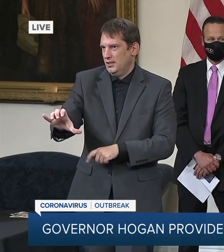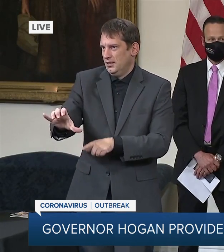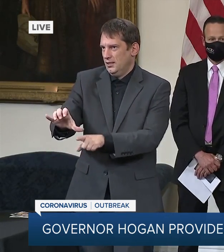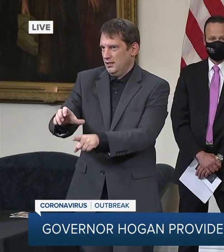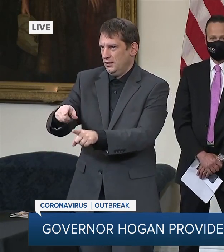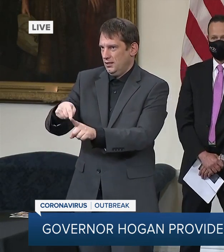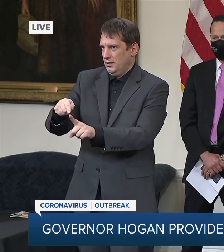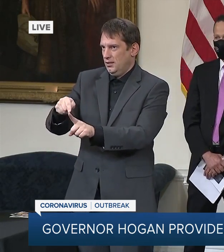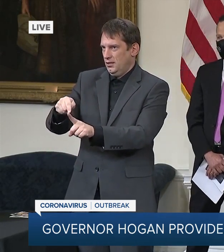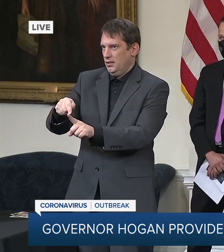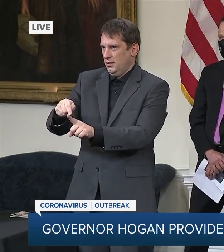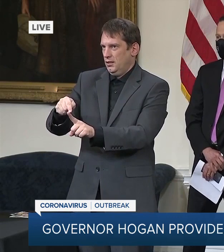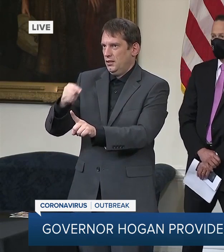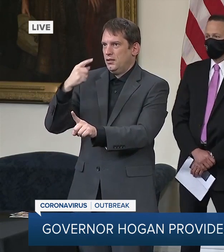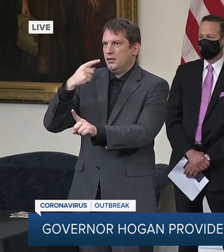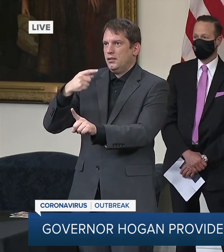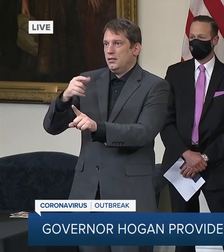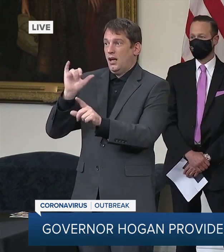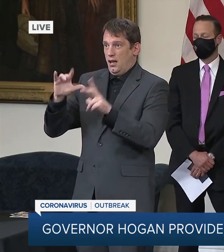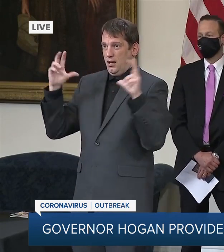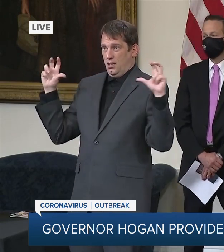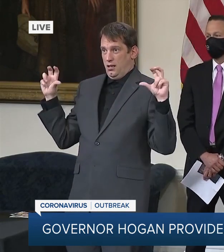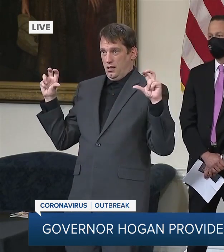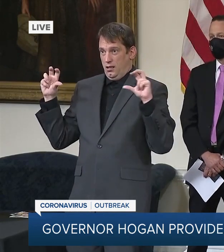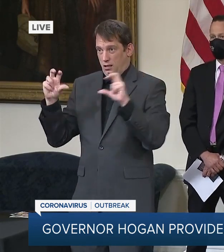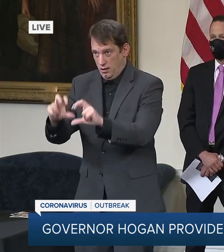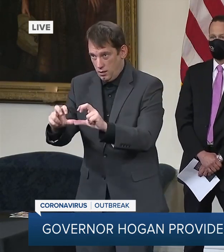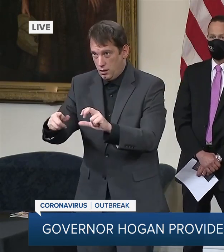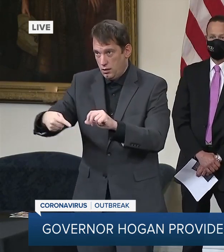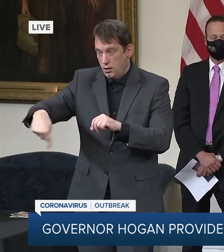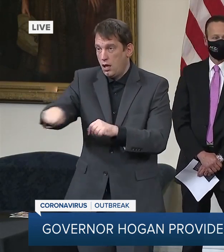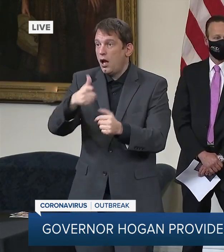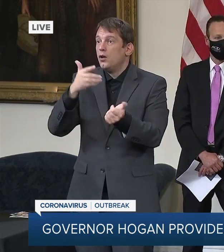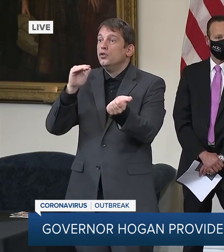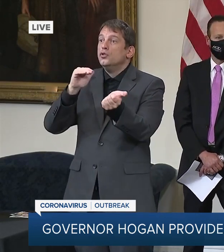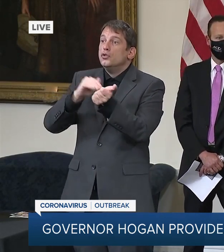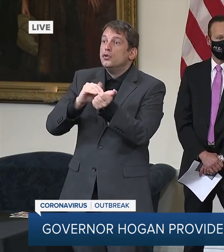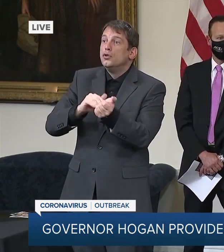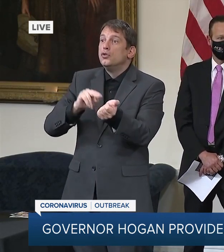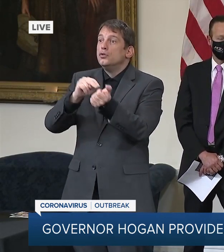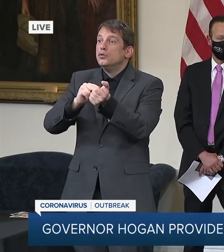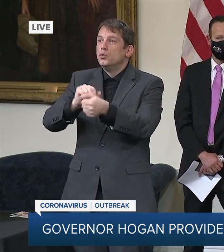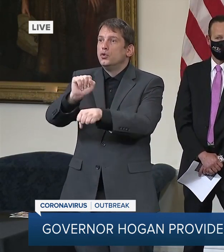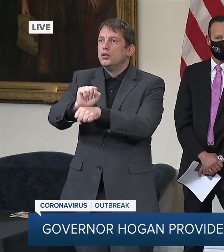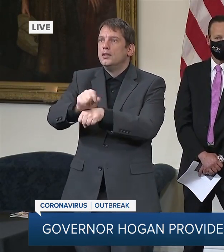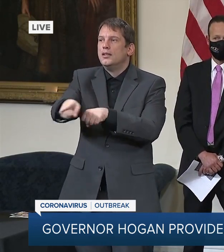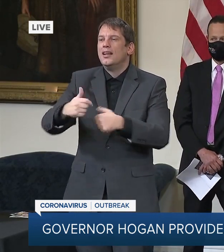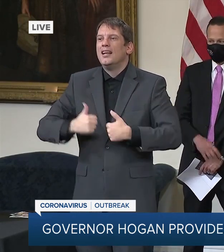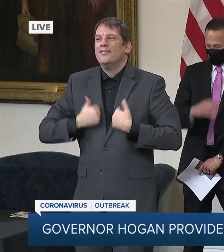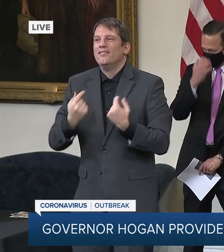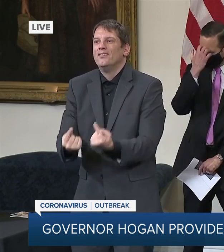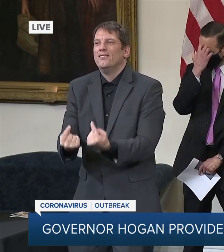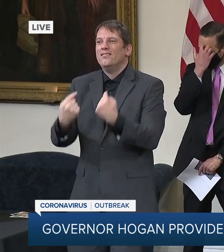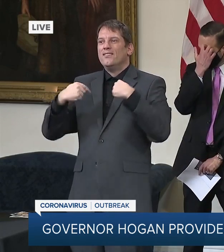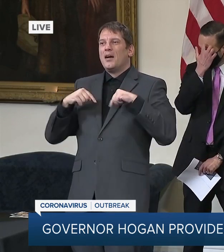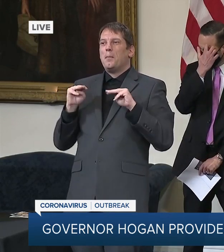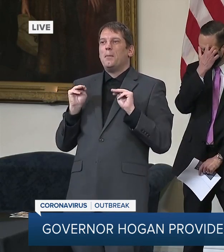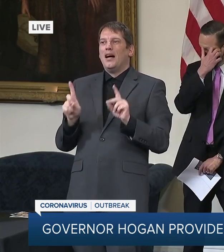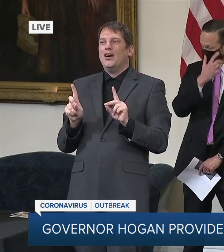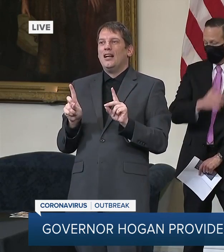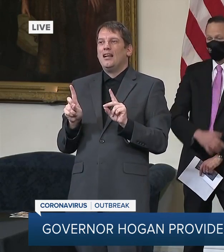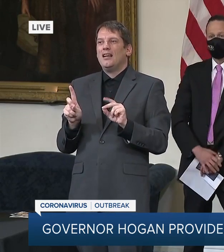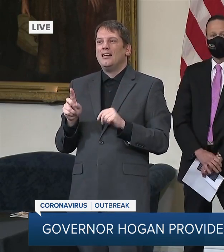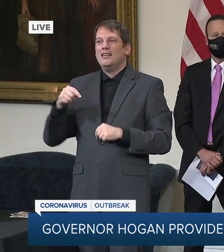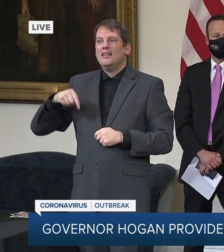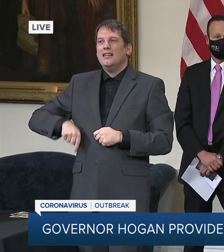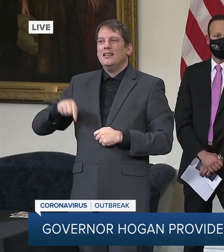are residents of our state. So we provided 8,000 to them just for Maryland residents who work in the DC hospitals,